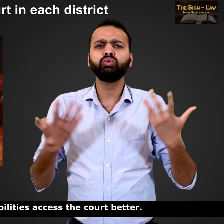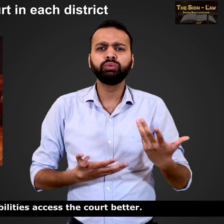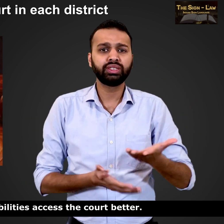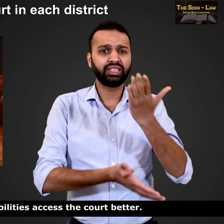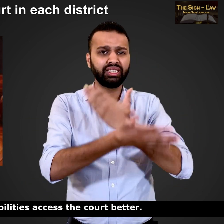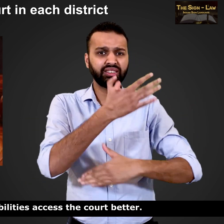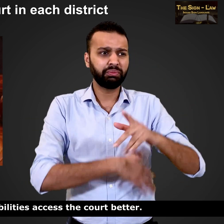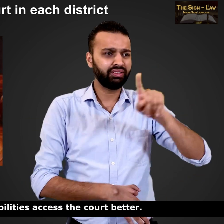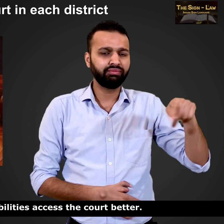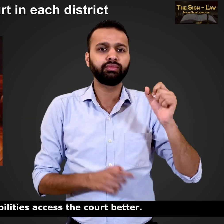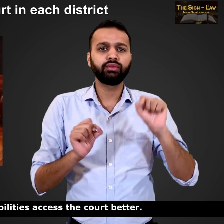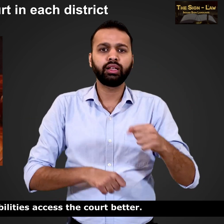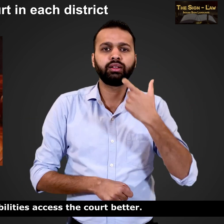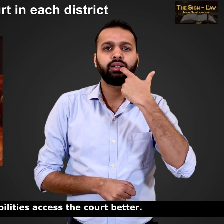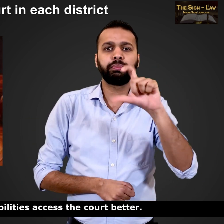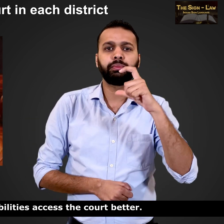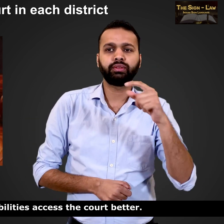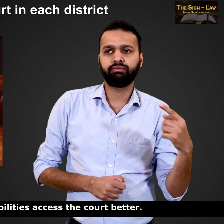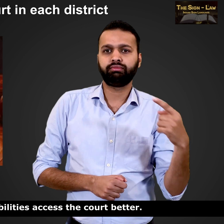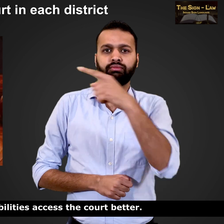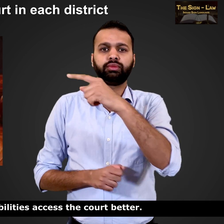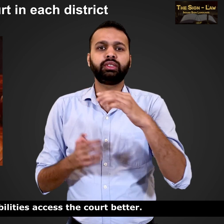To help people with disabilities access the court better.